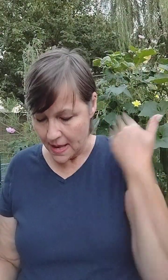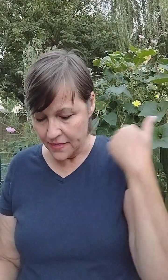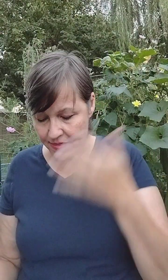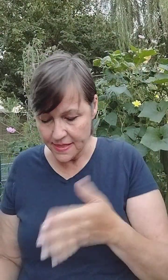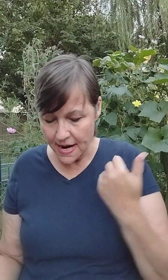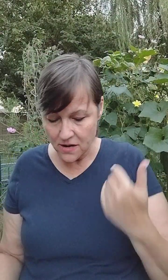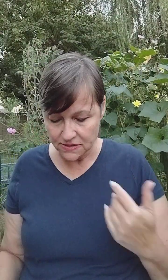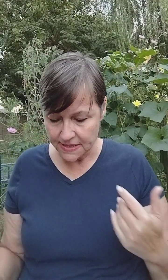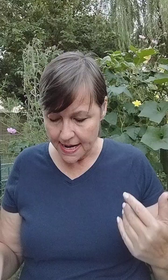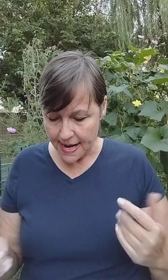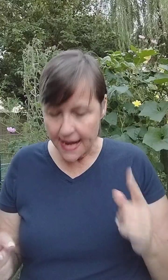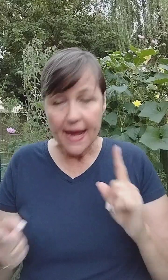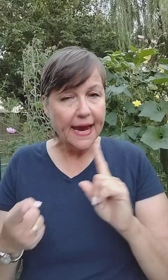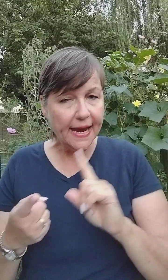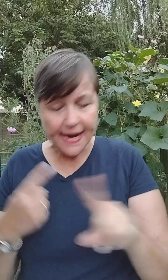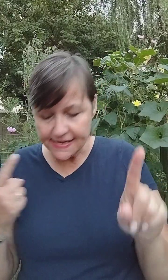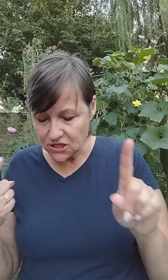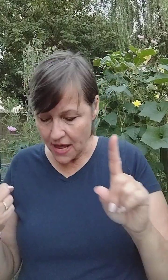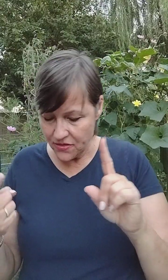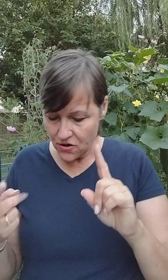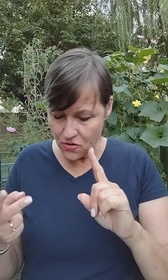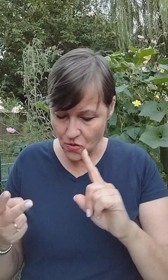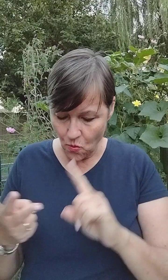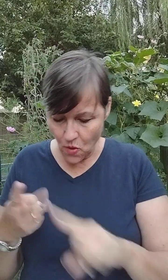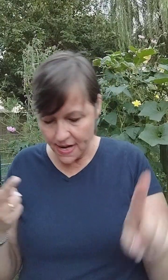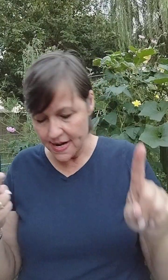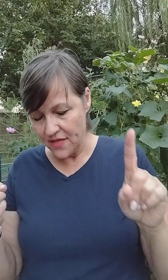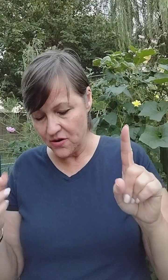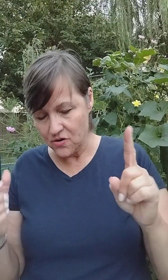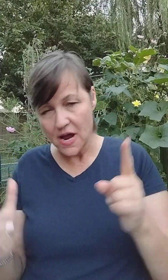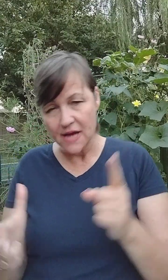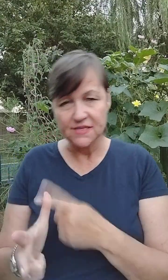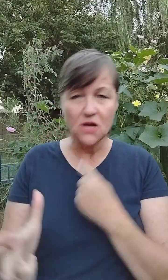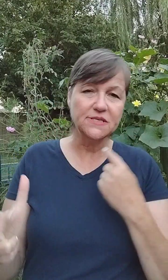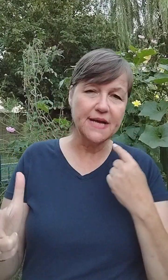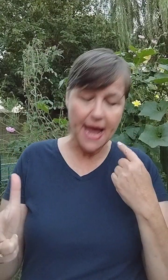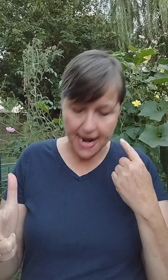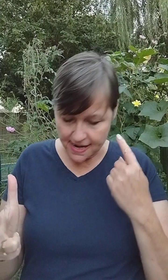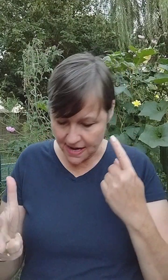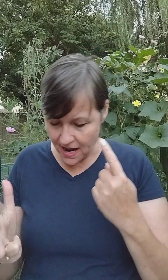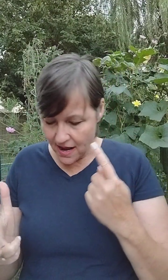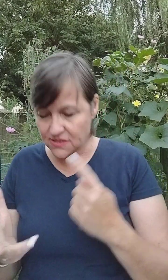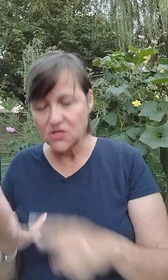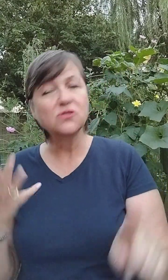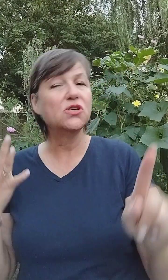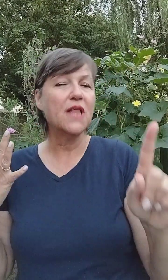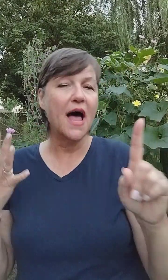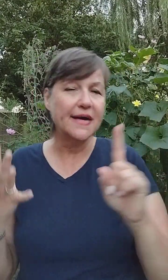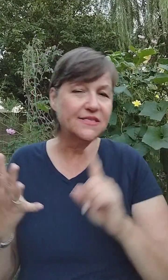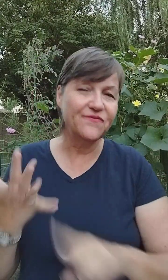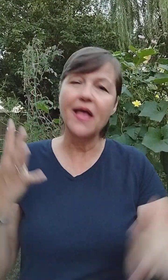Then there's each other, one another, associate, socialize,